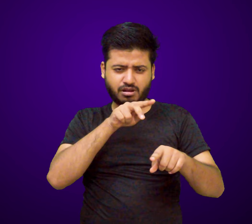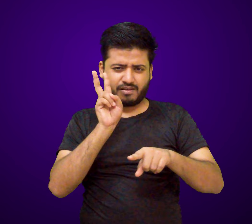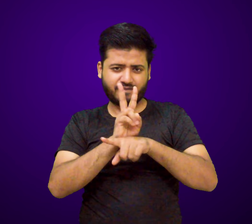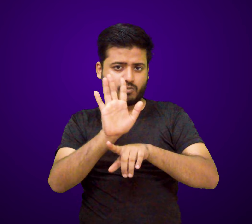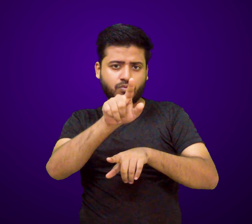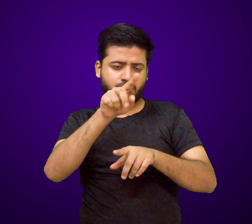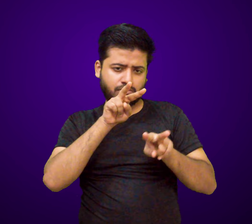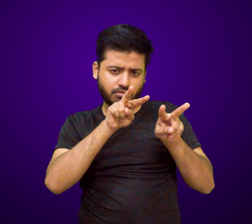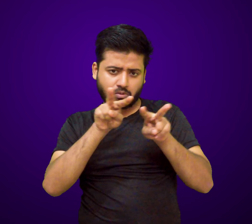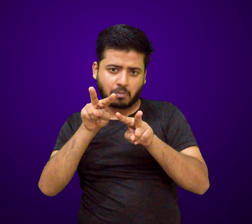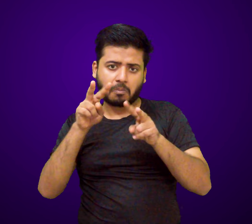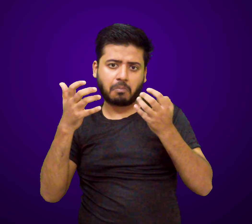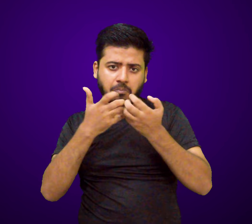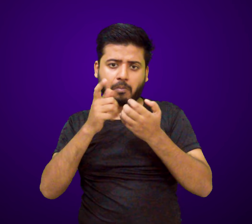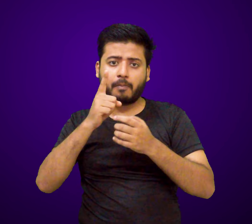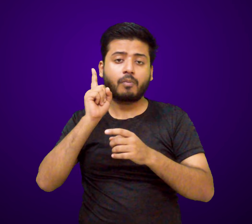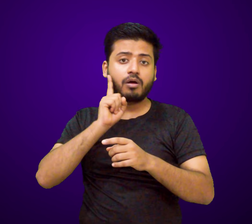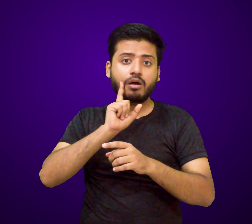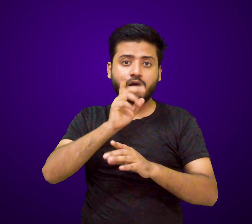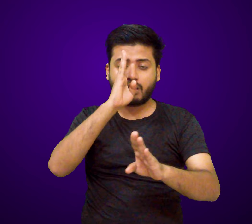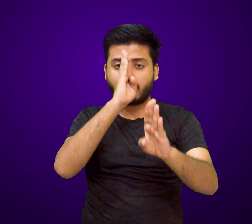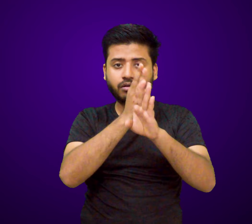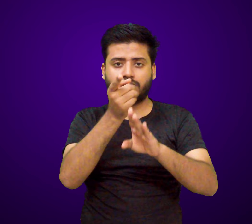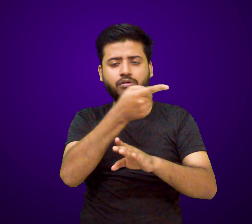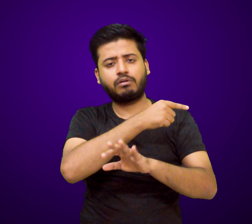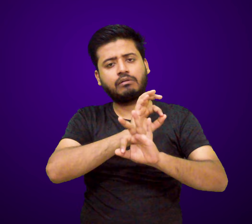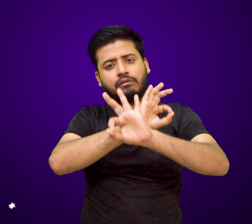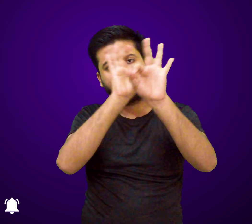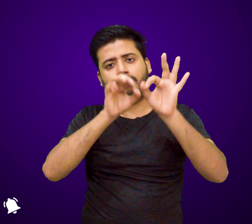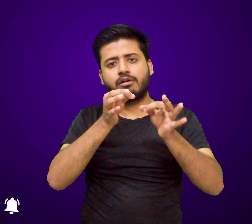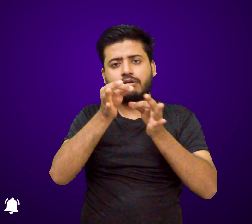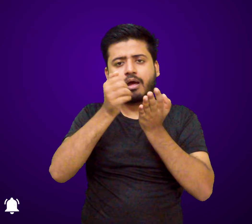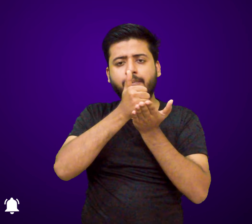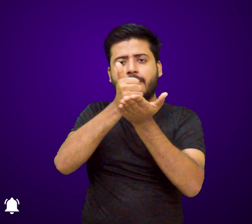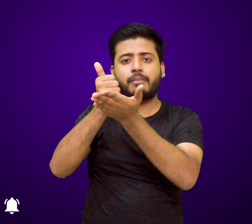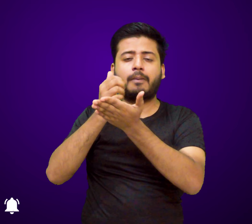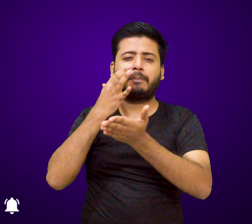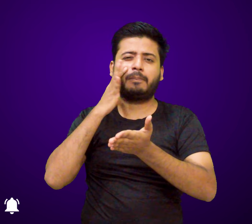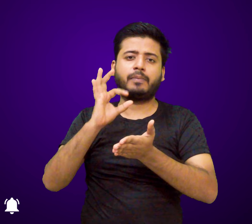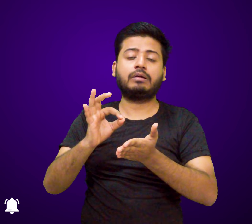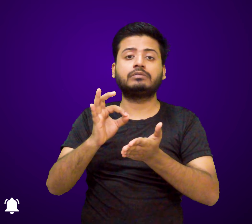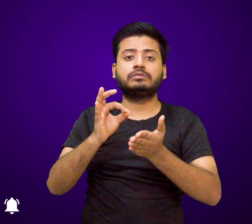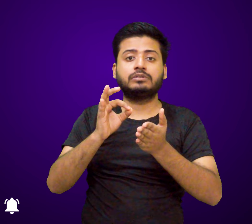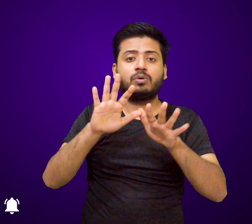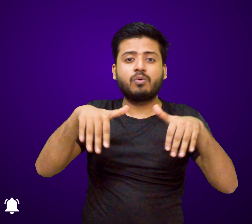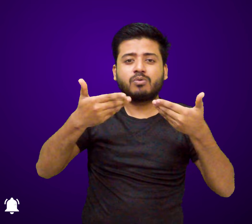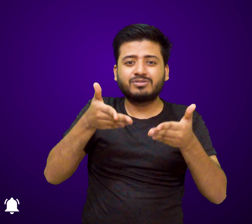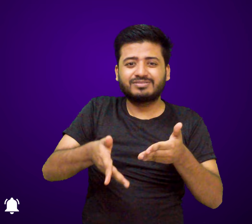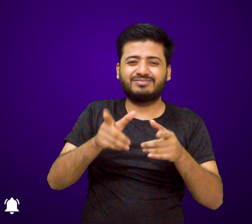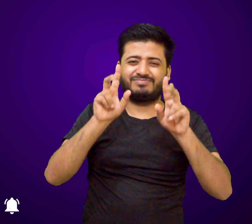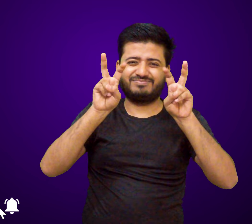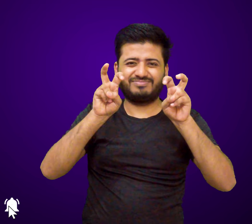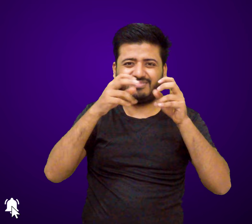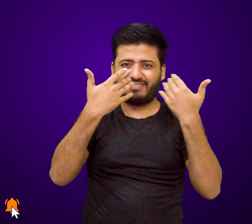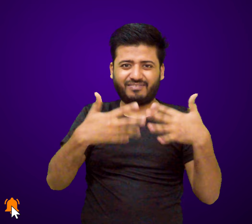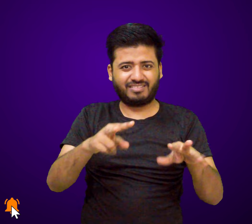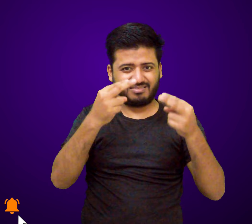me to walk even short distances, such as to the mailbox or around the office. How to use supporting letters. To